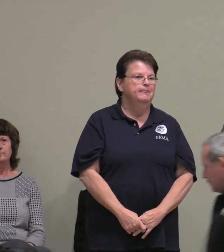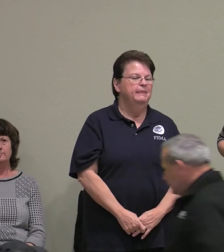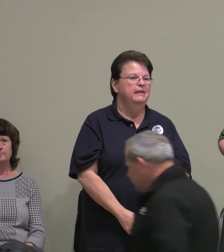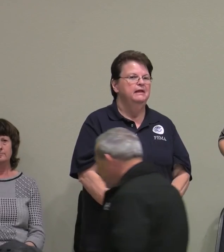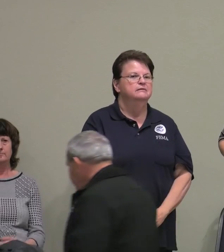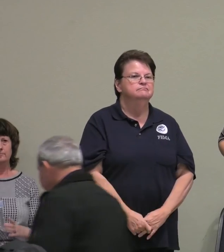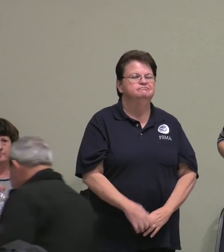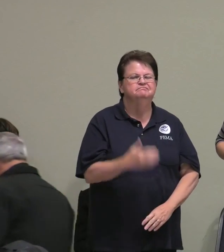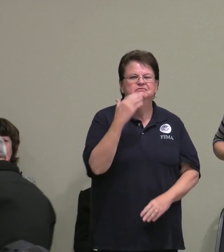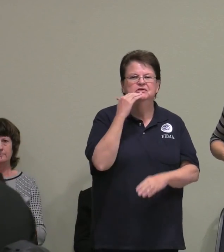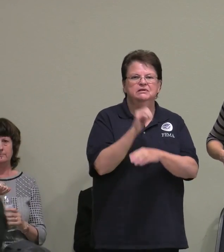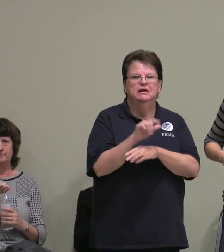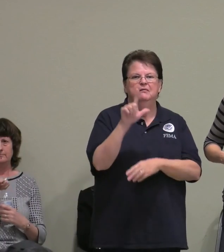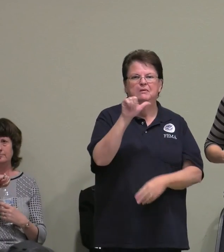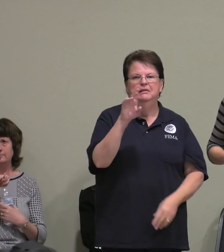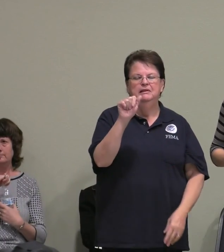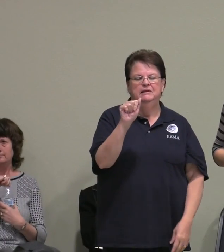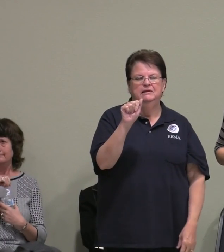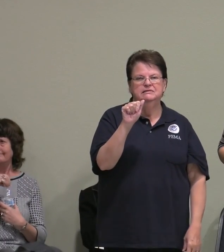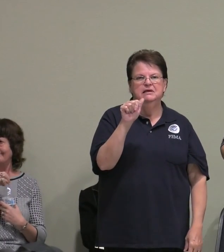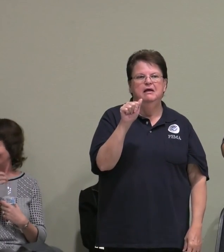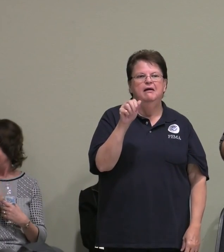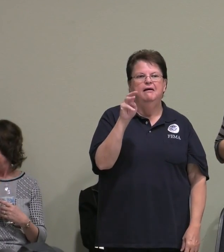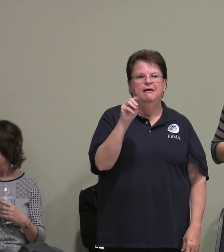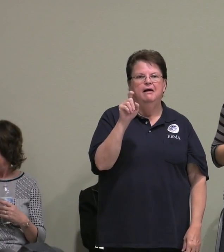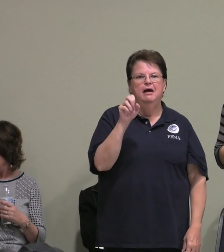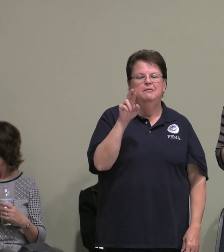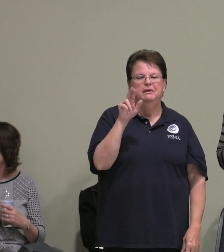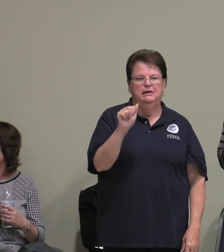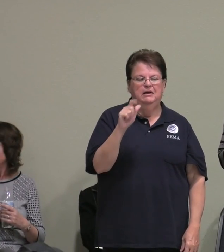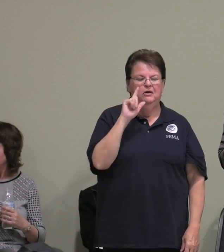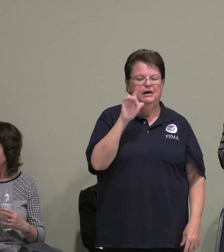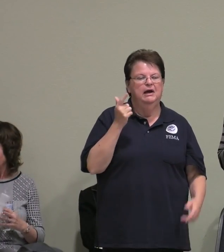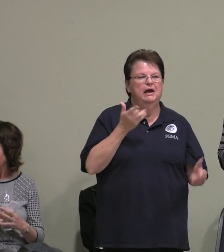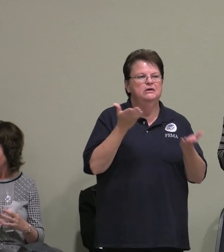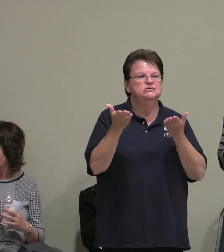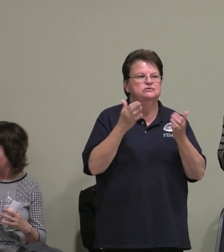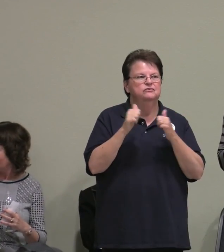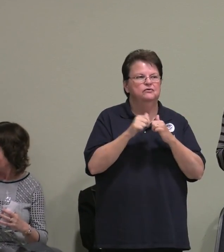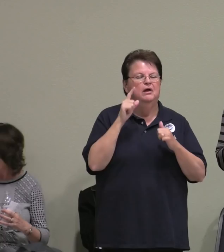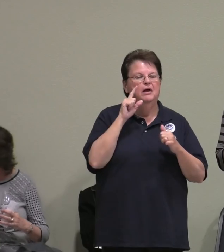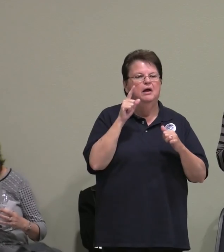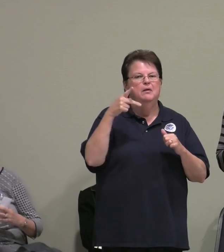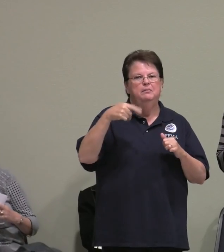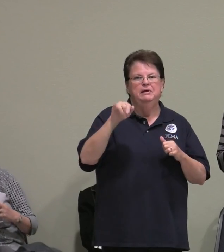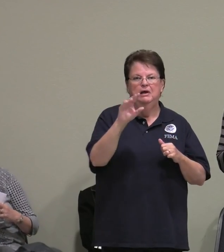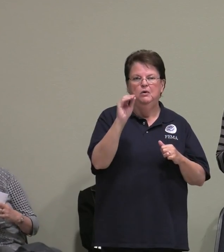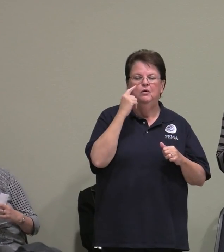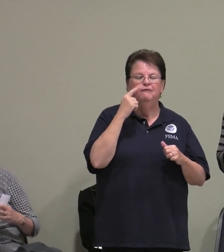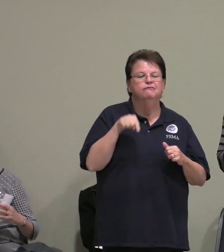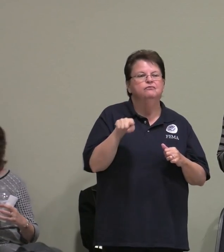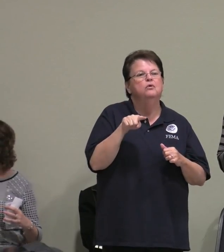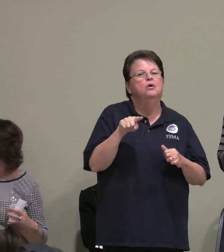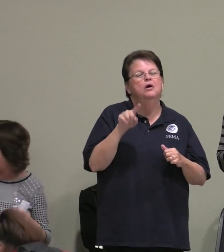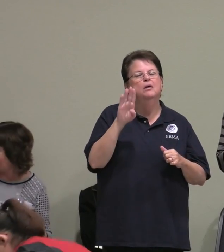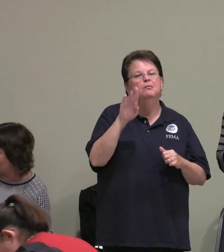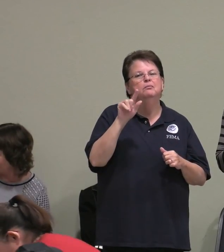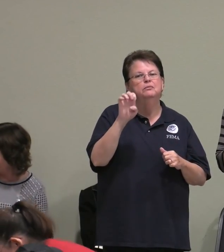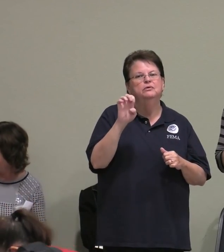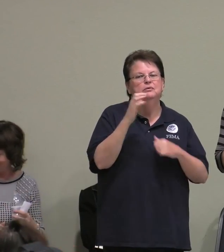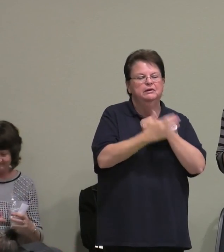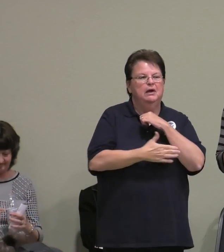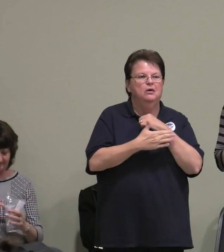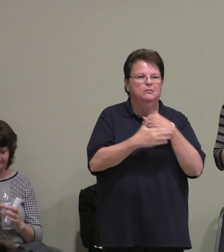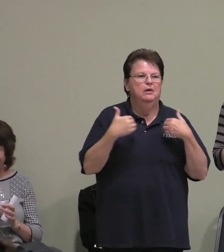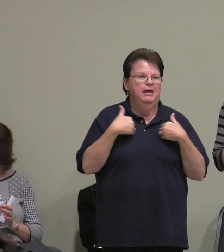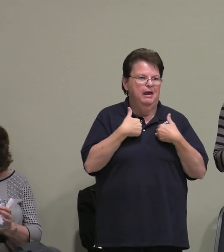Good evening. My name is Lisa Almaguer and I serve as the public information officer for Butte County Public Health and Butte County